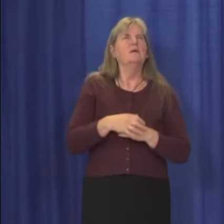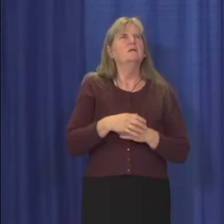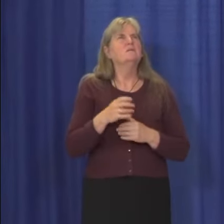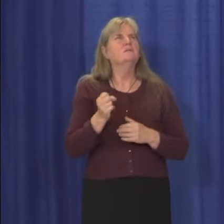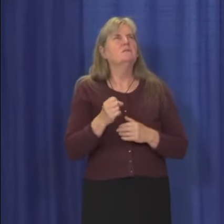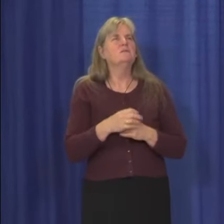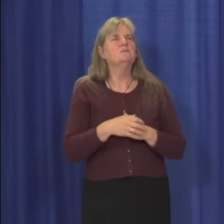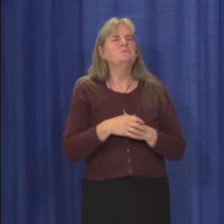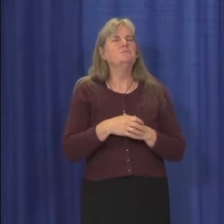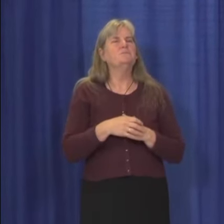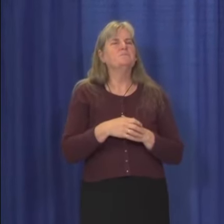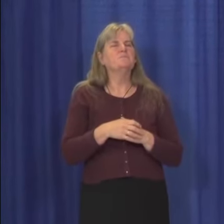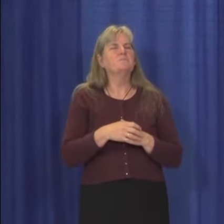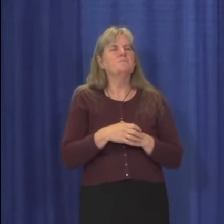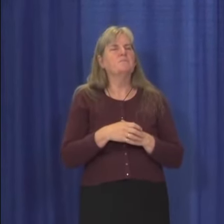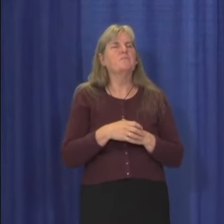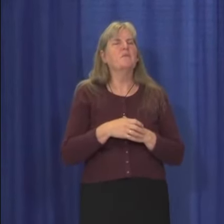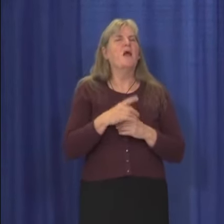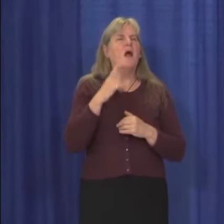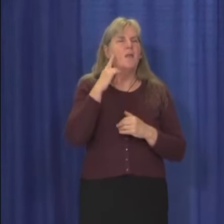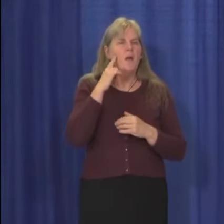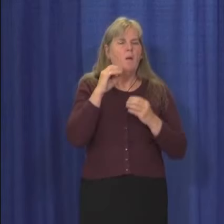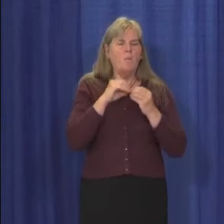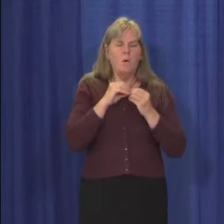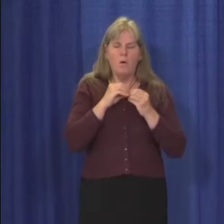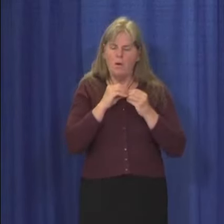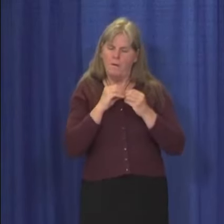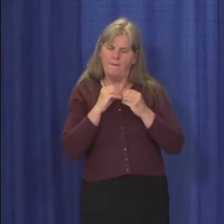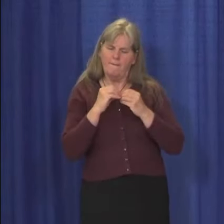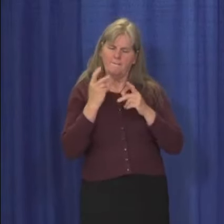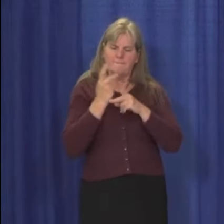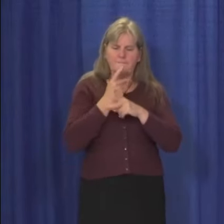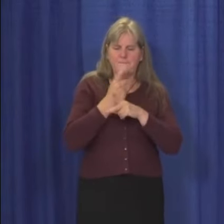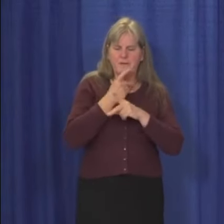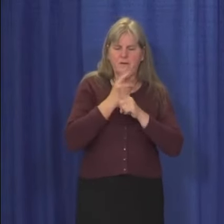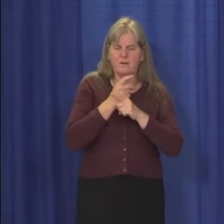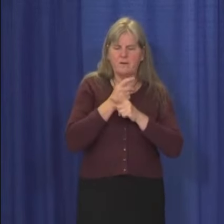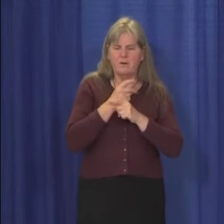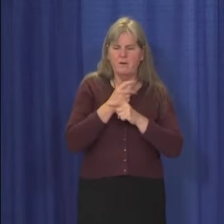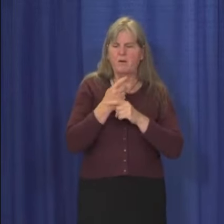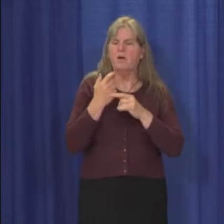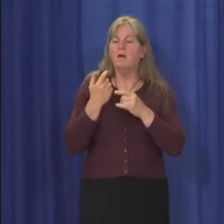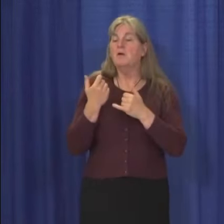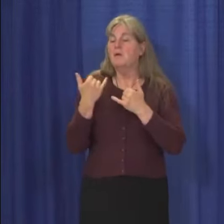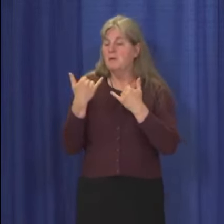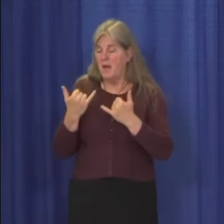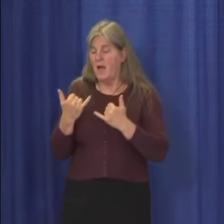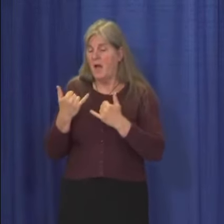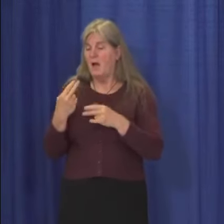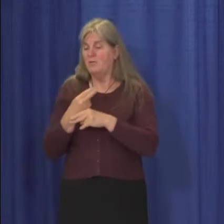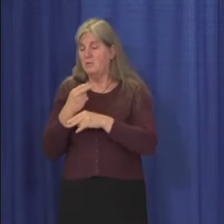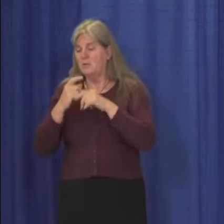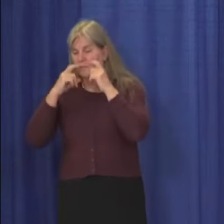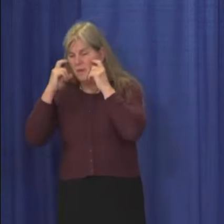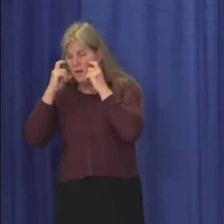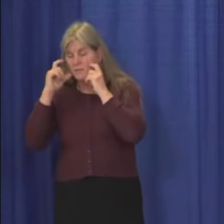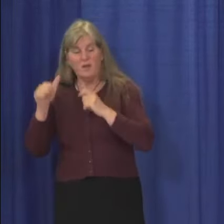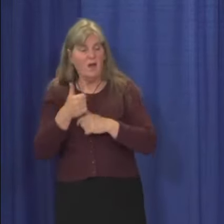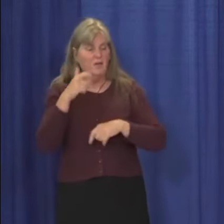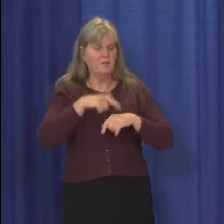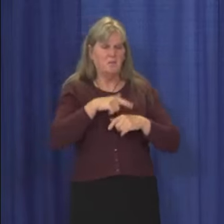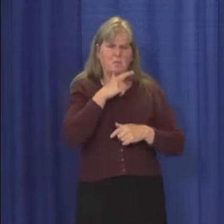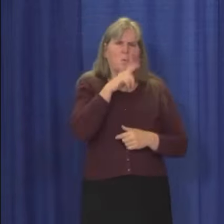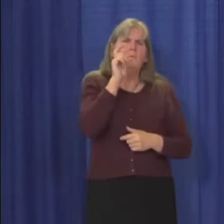think we will get smarter and more selective about where masking makes sense,